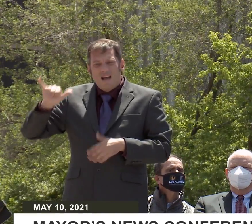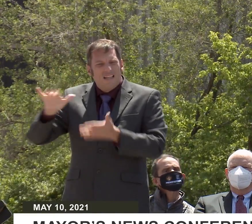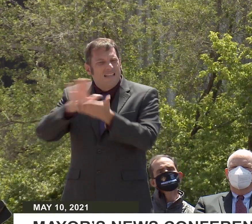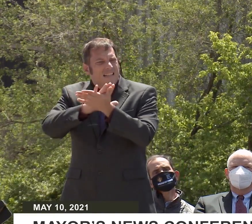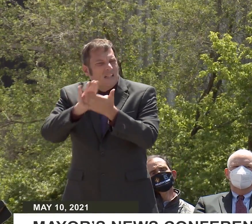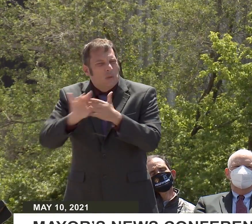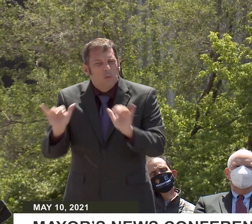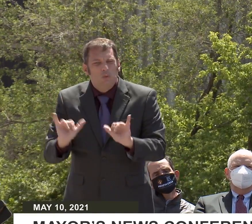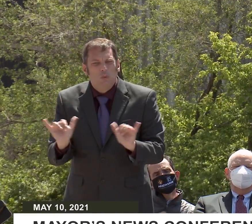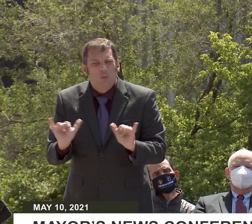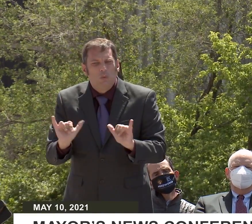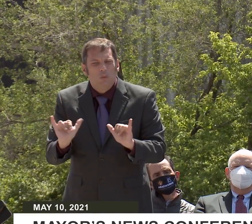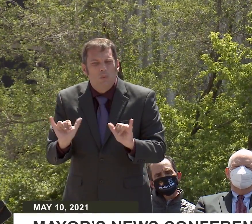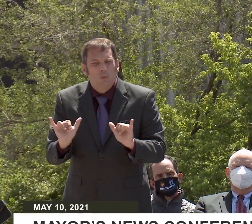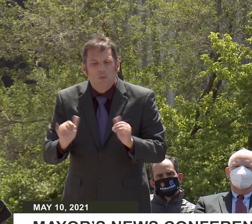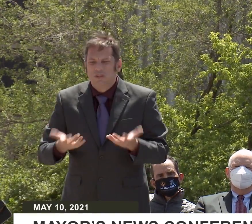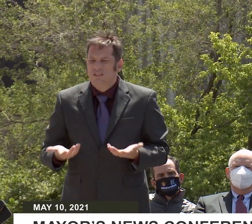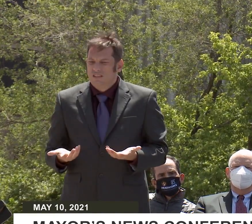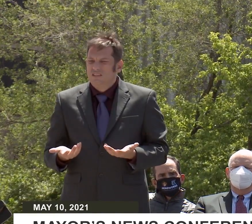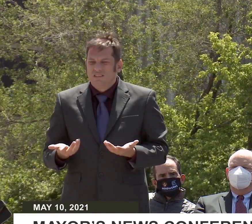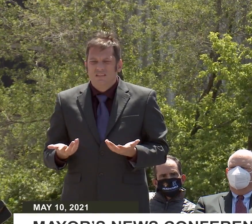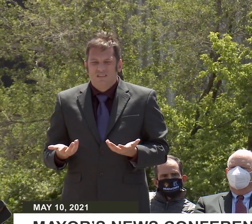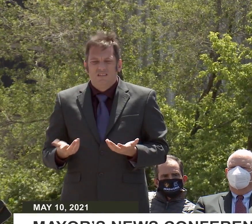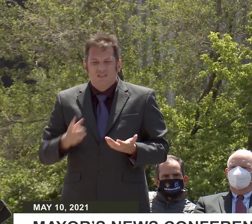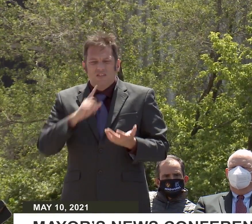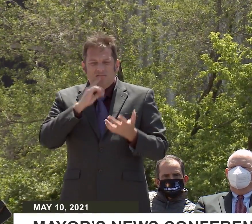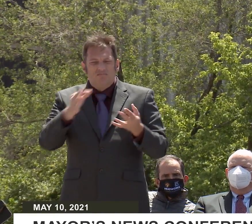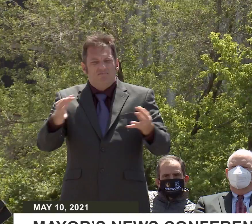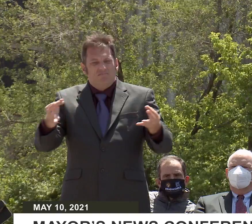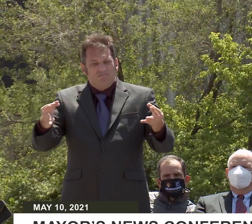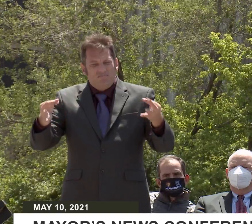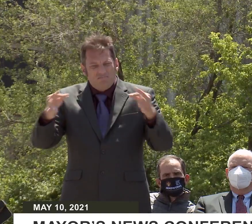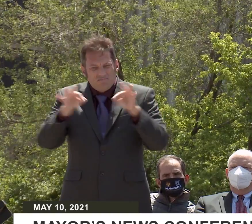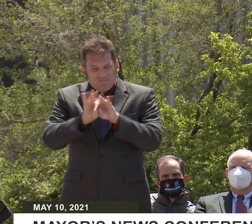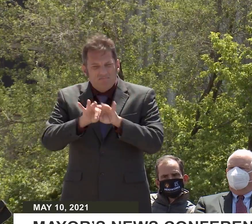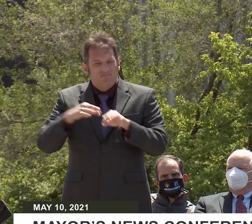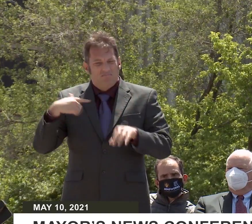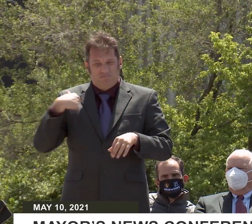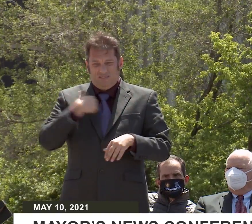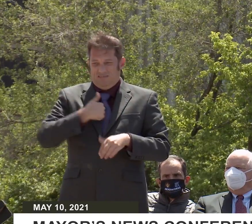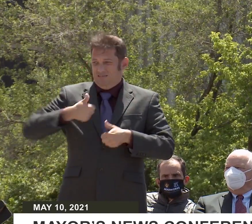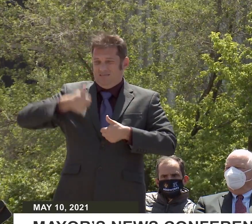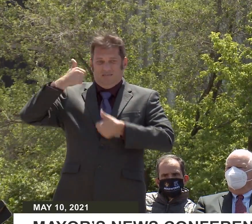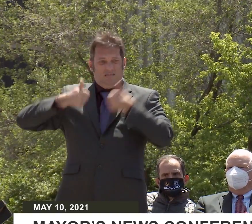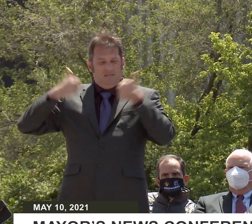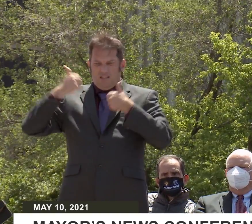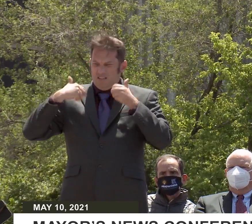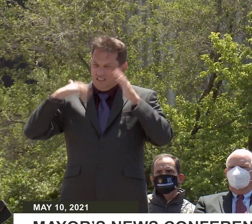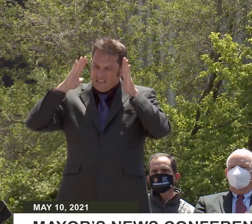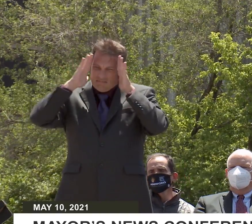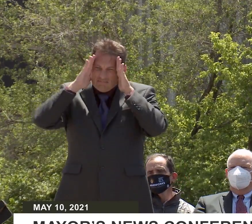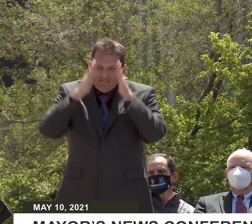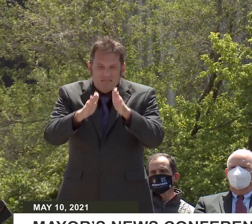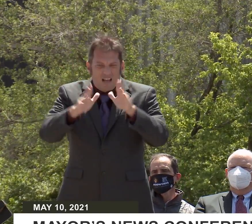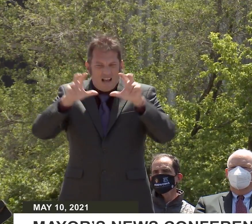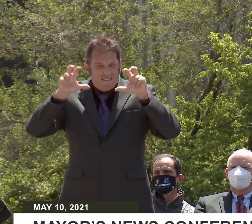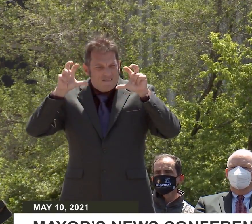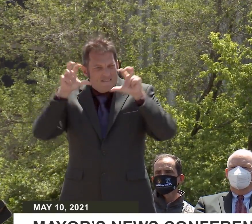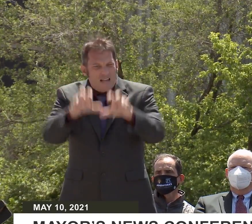Senator Cardin said, to the importance of making these investments in our infrastructure. Part of that $670